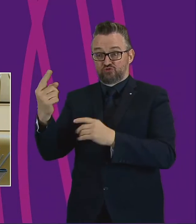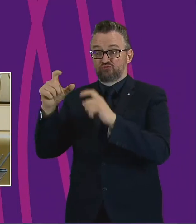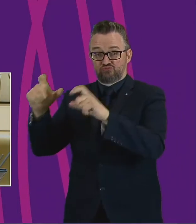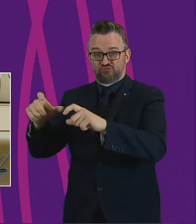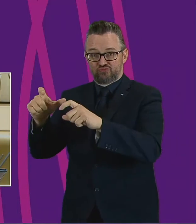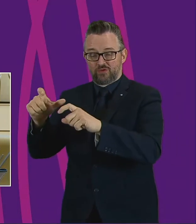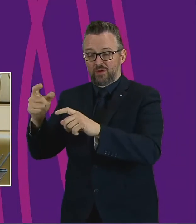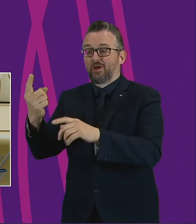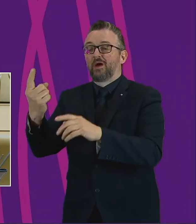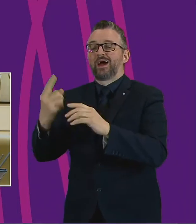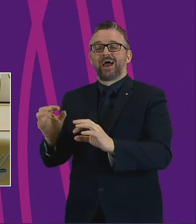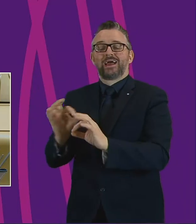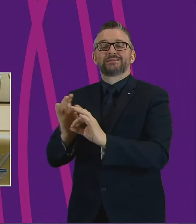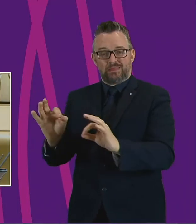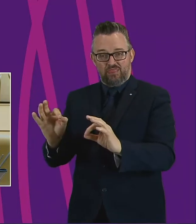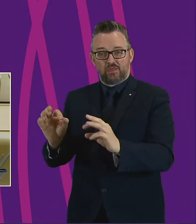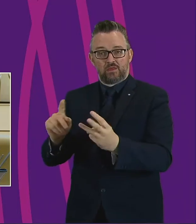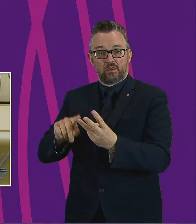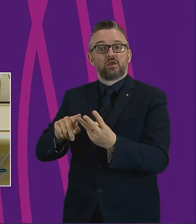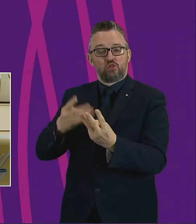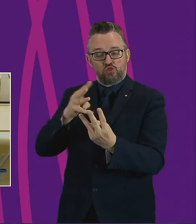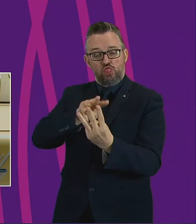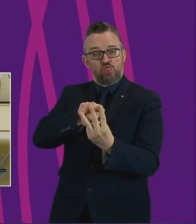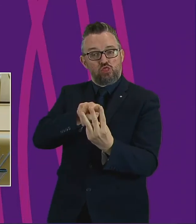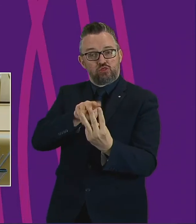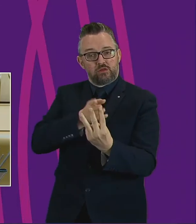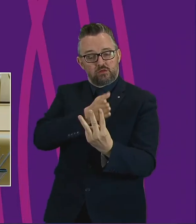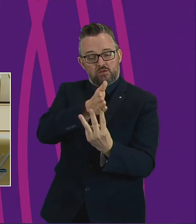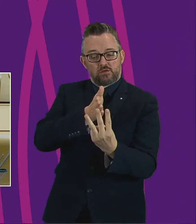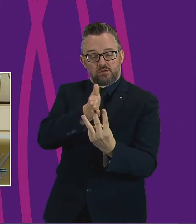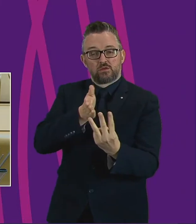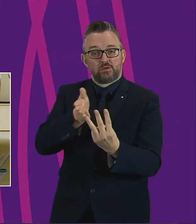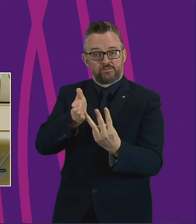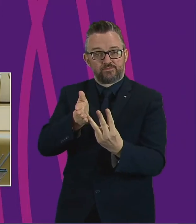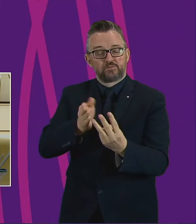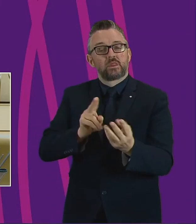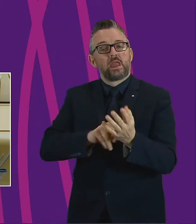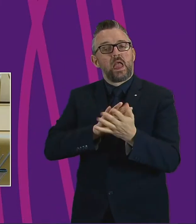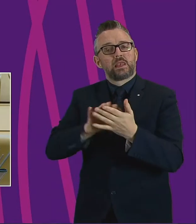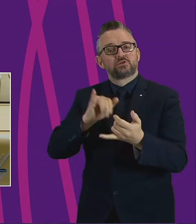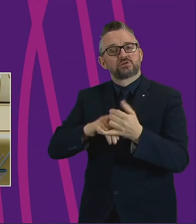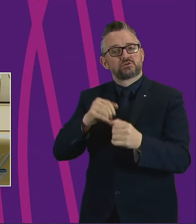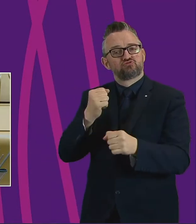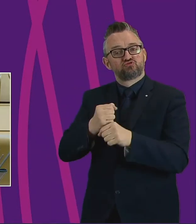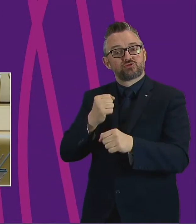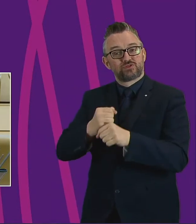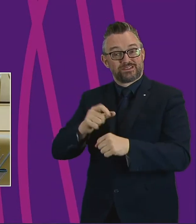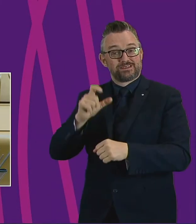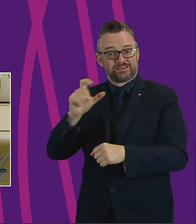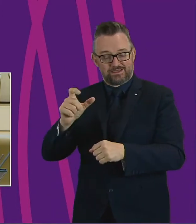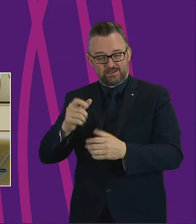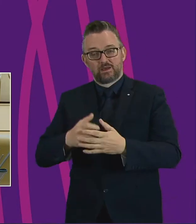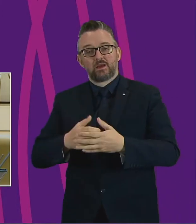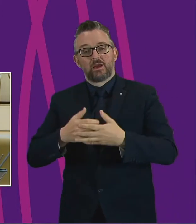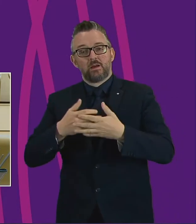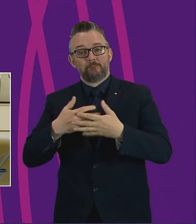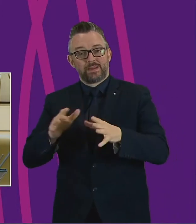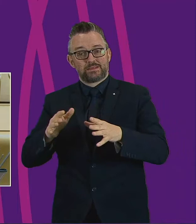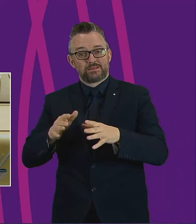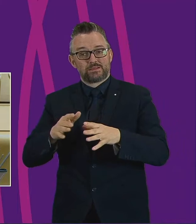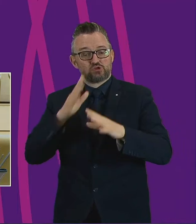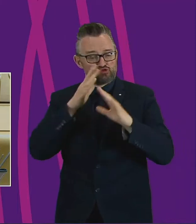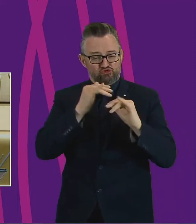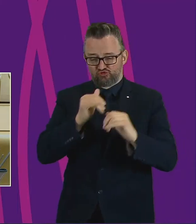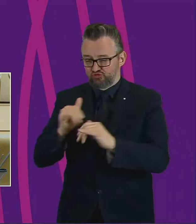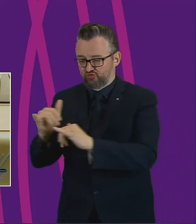precautions as per the national guidance. NHS Greater Glasgow and Clyde did initiate a blanket screening